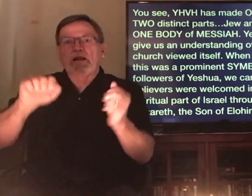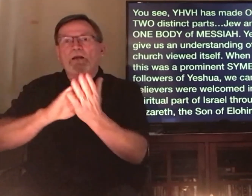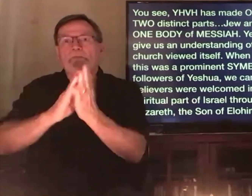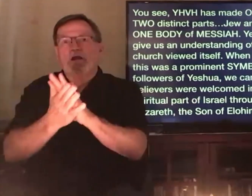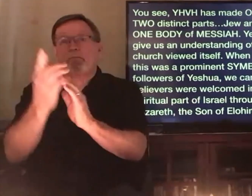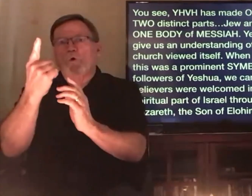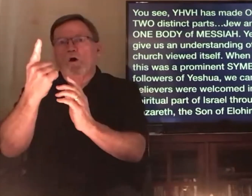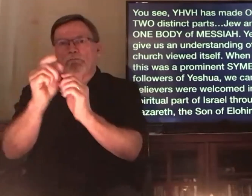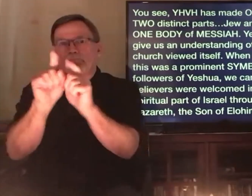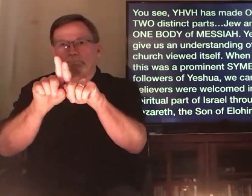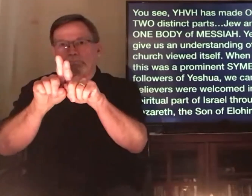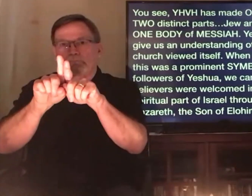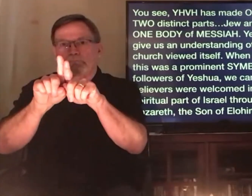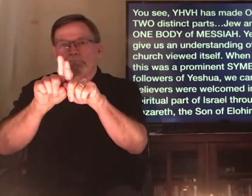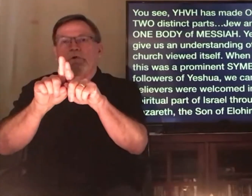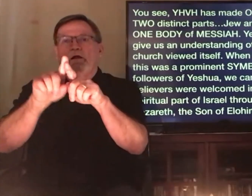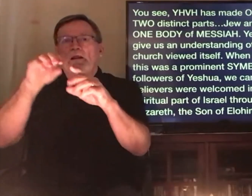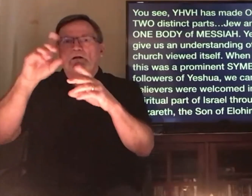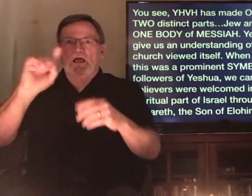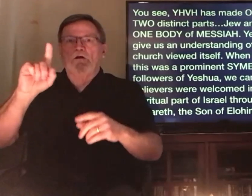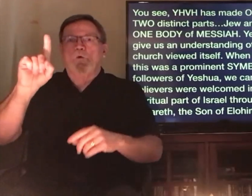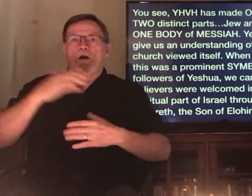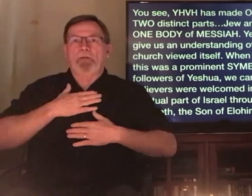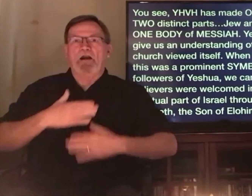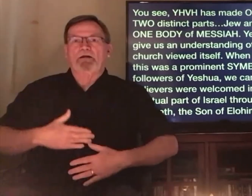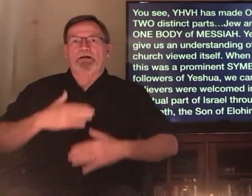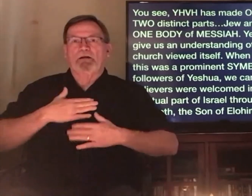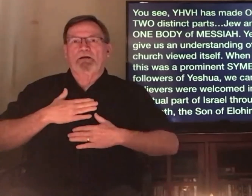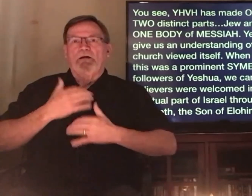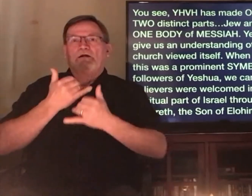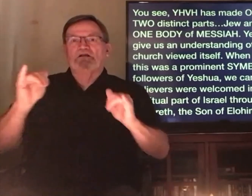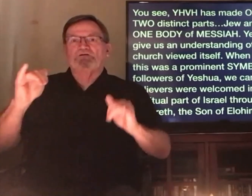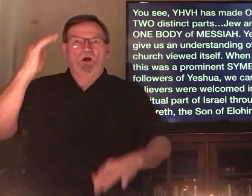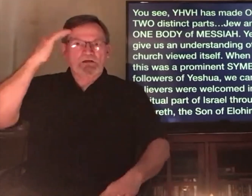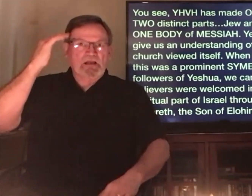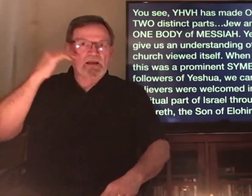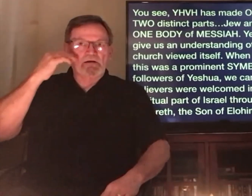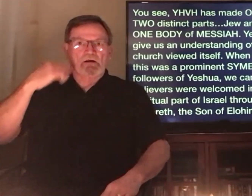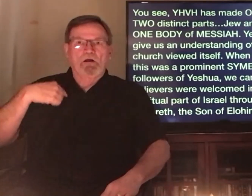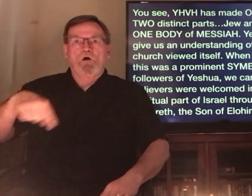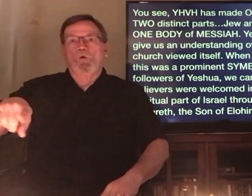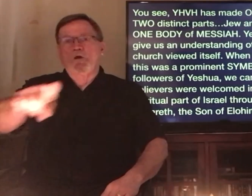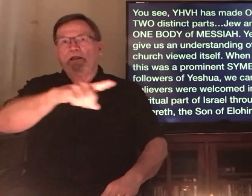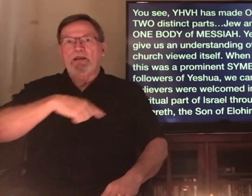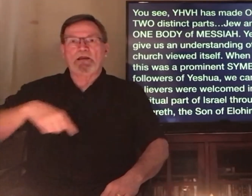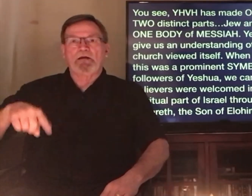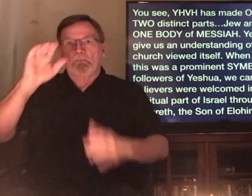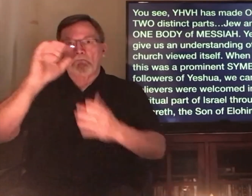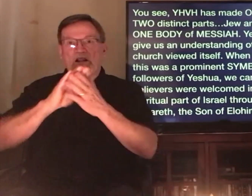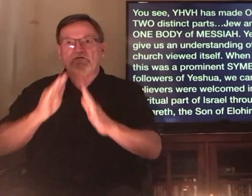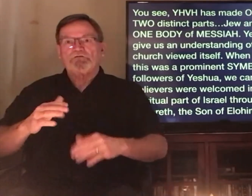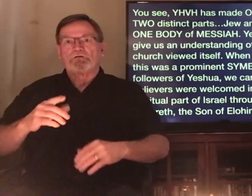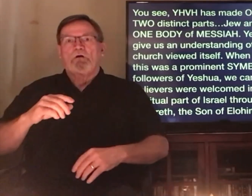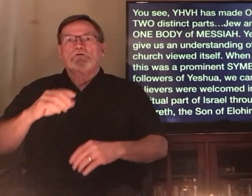a picture, Messianic seal, was discovered in a grotto, like a cave,